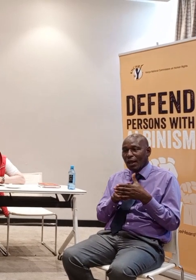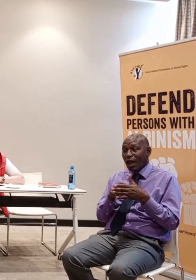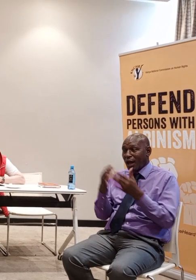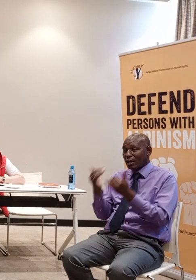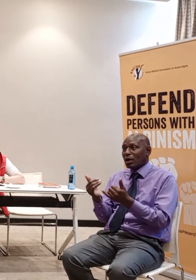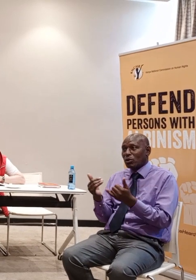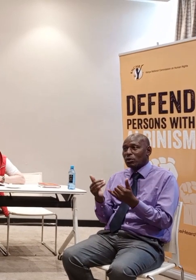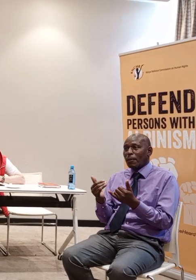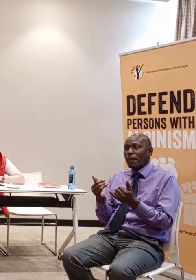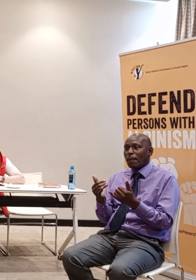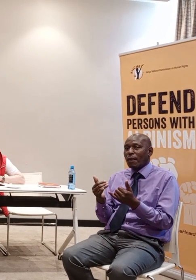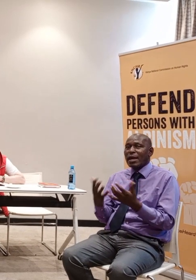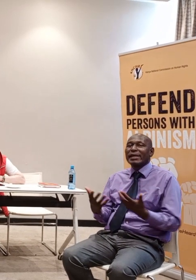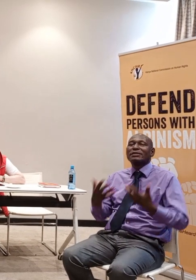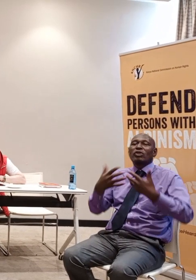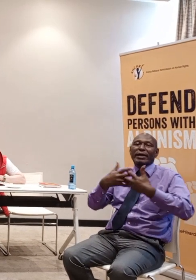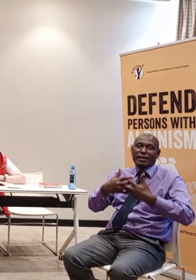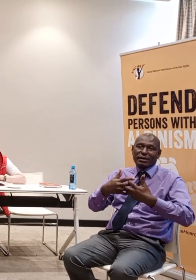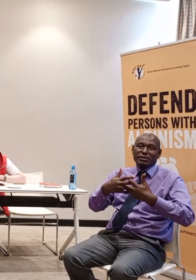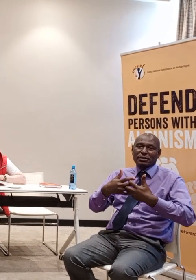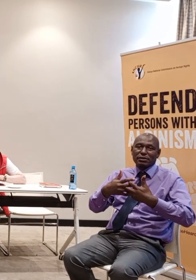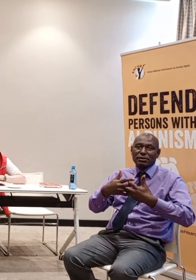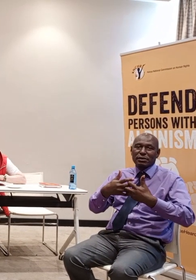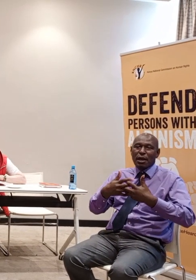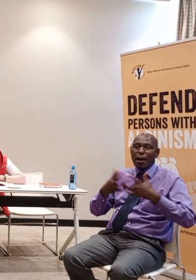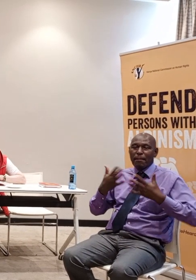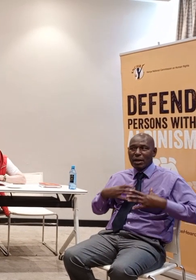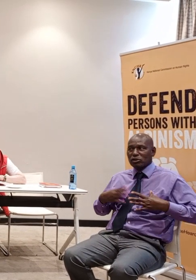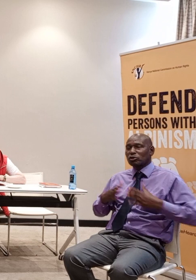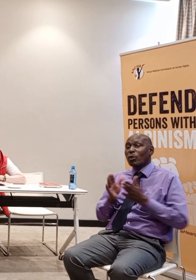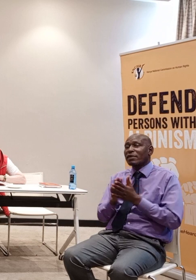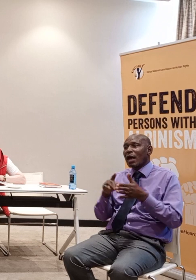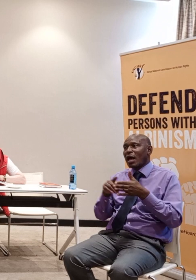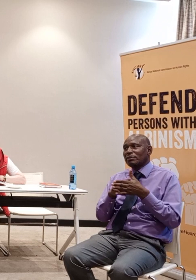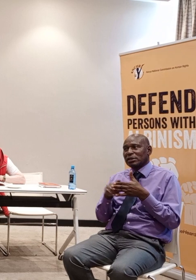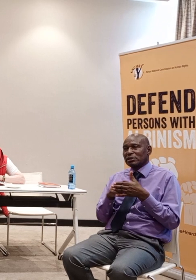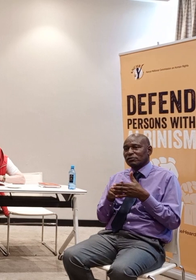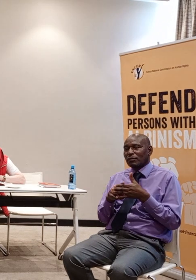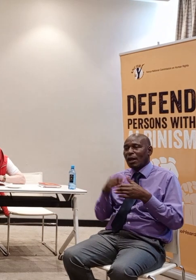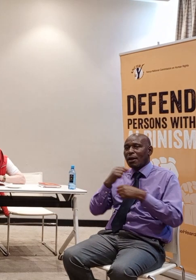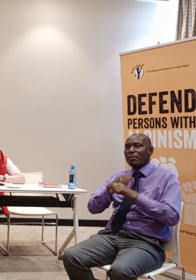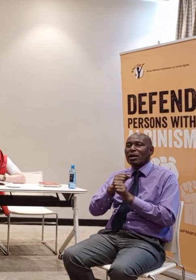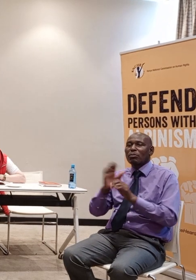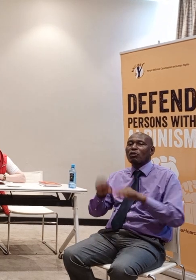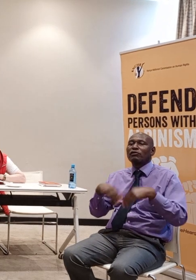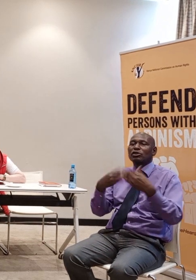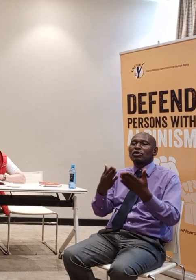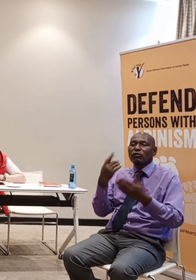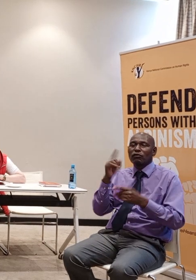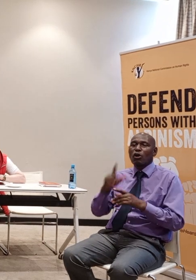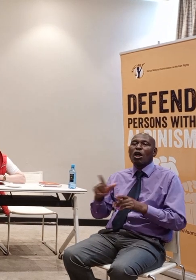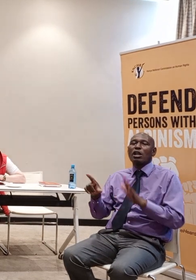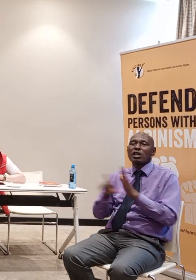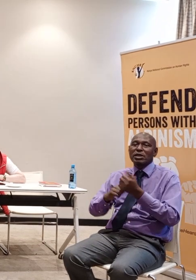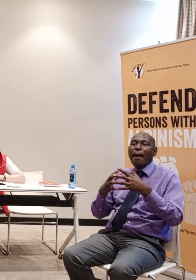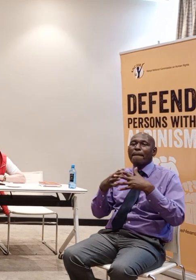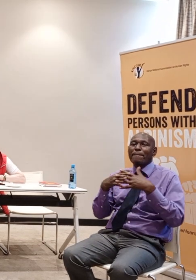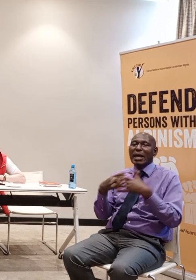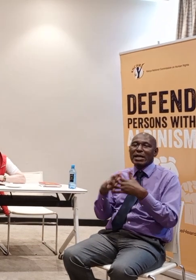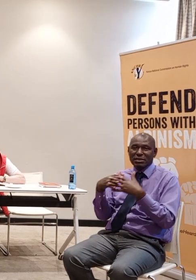case, integrate with persons with albinism. Make provisions for legal support